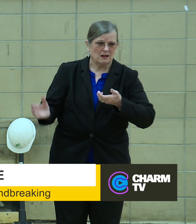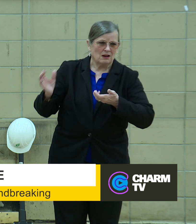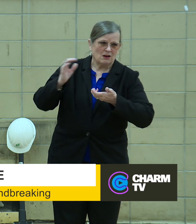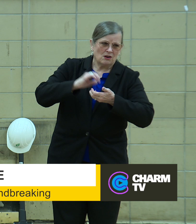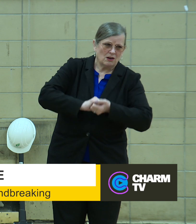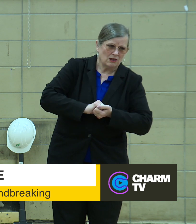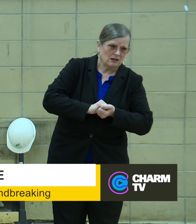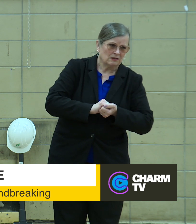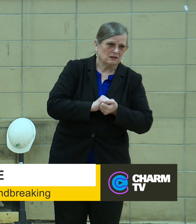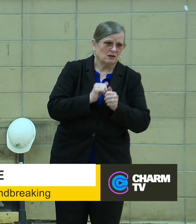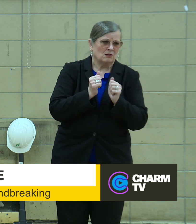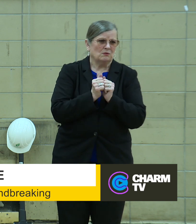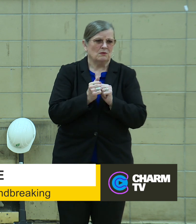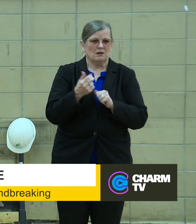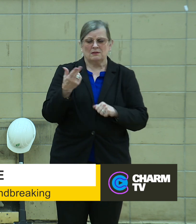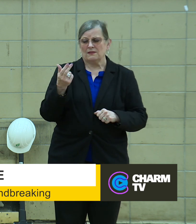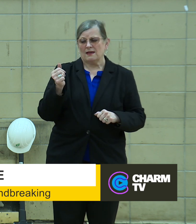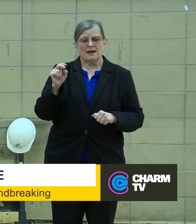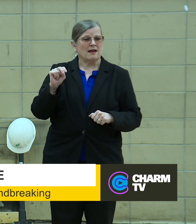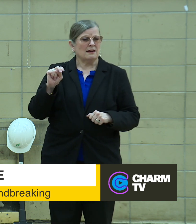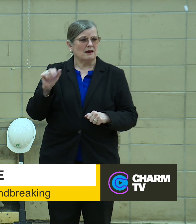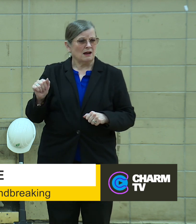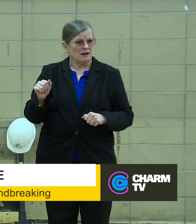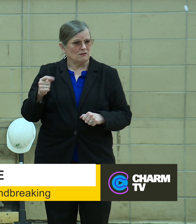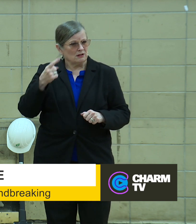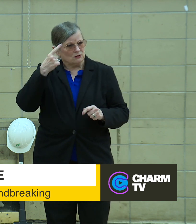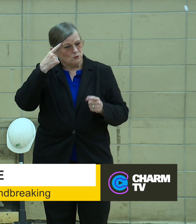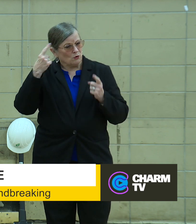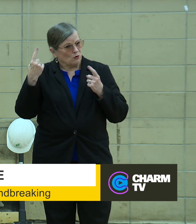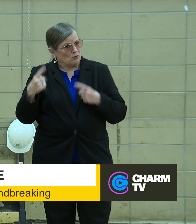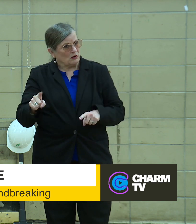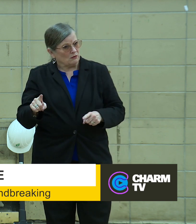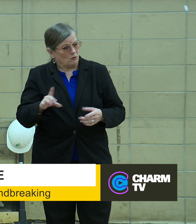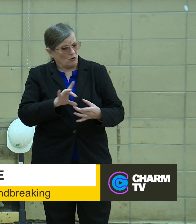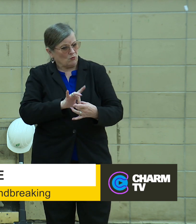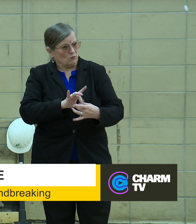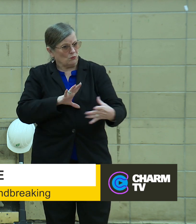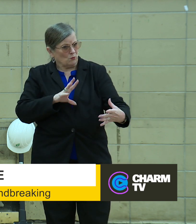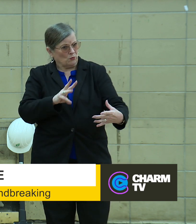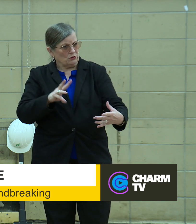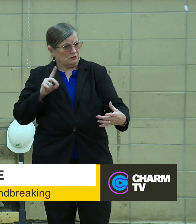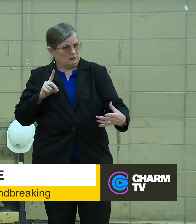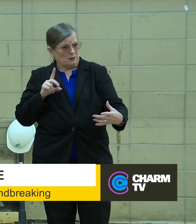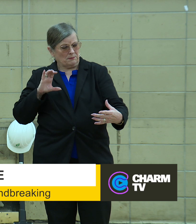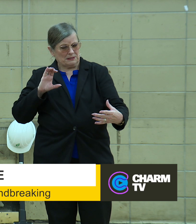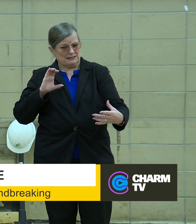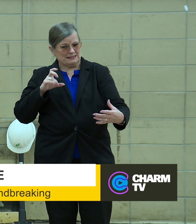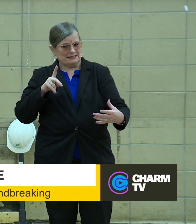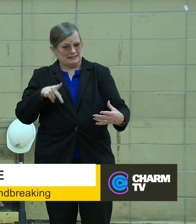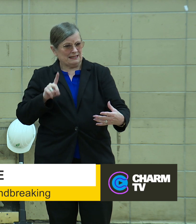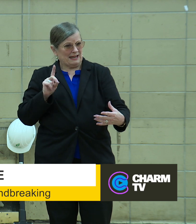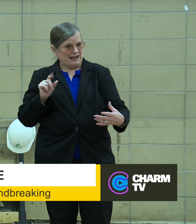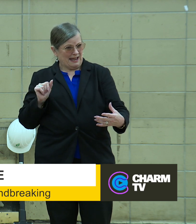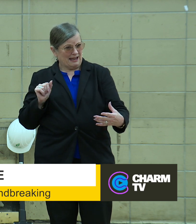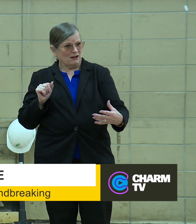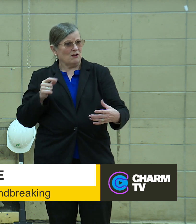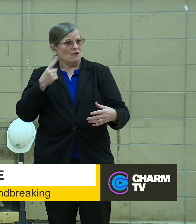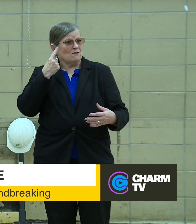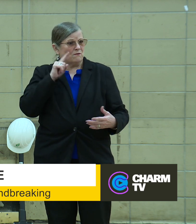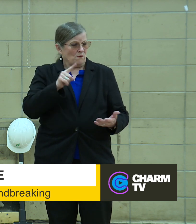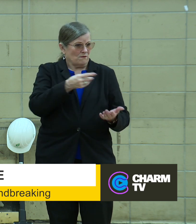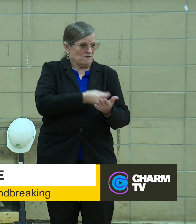Hanna for agreeing to withdraw his PCDA request for funding for